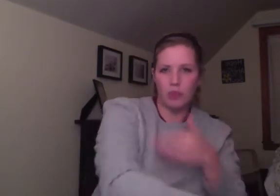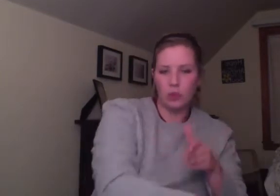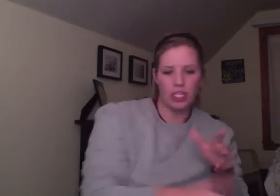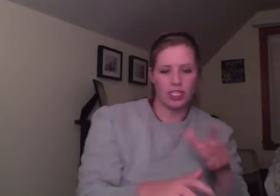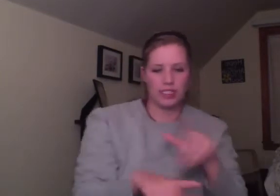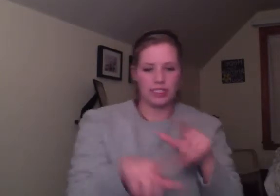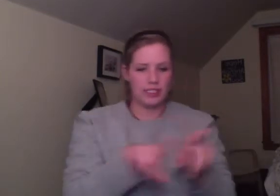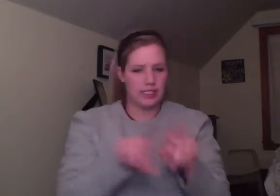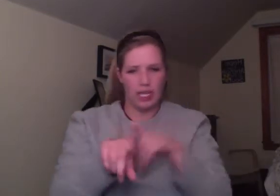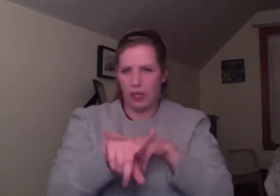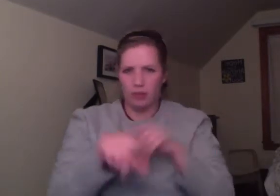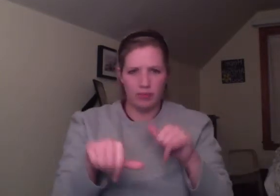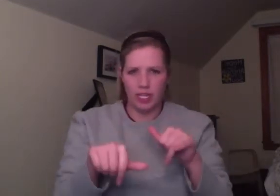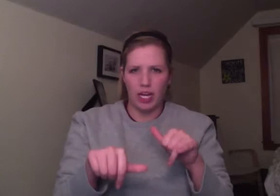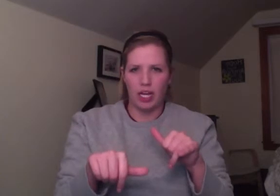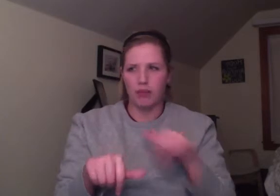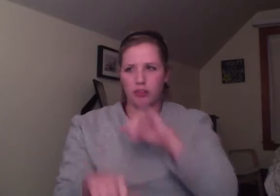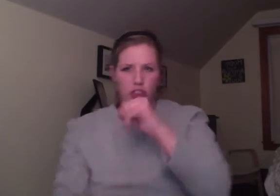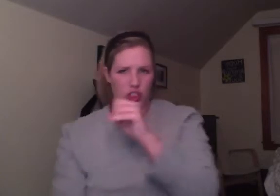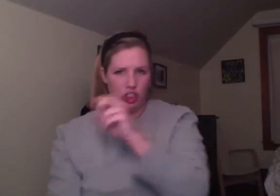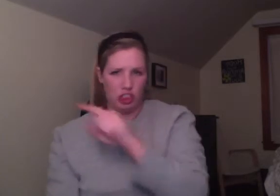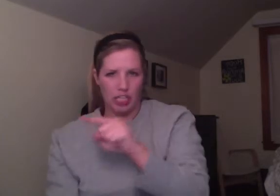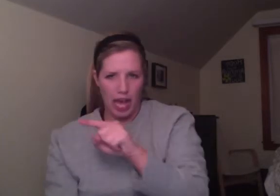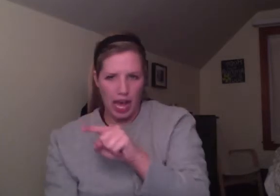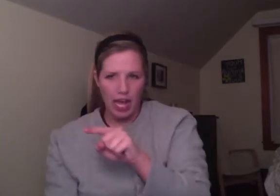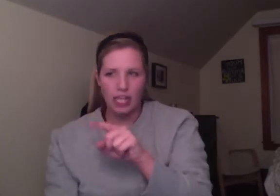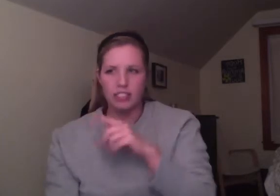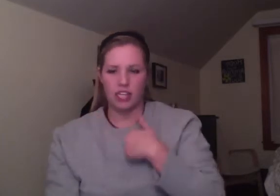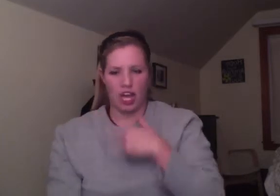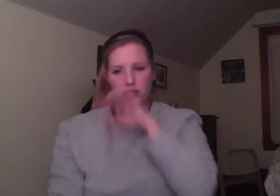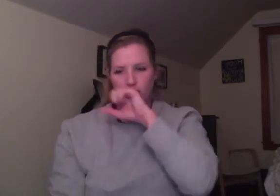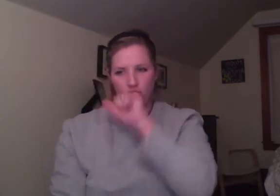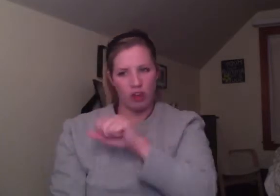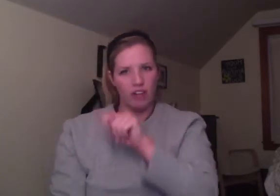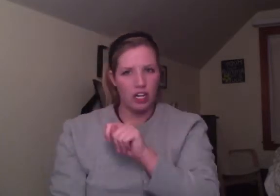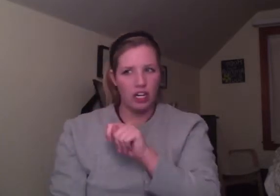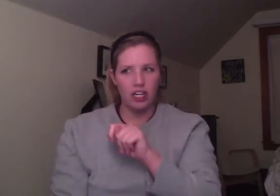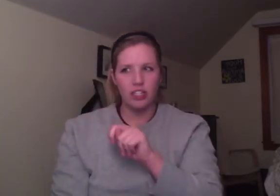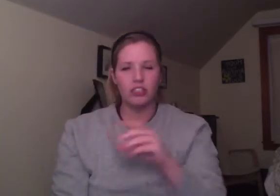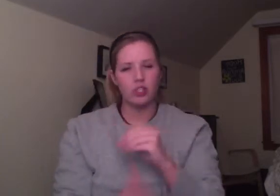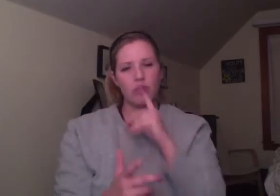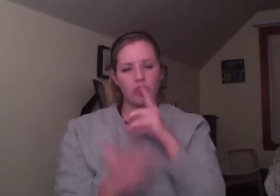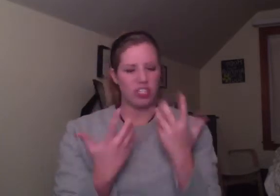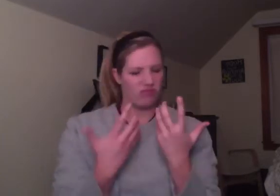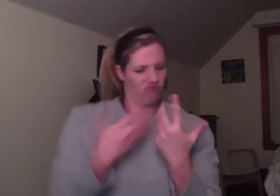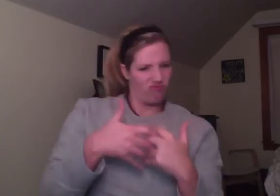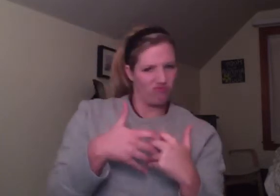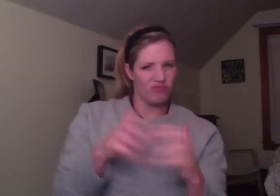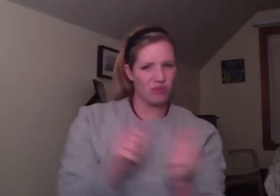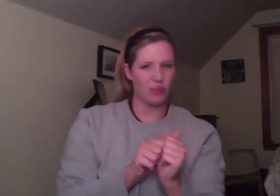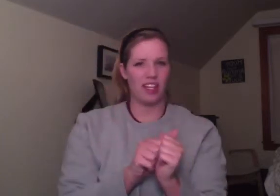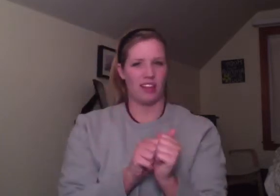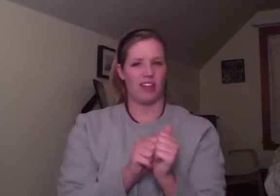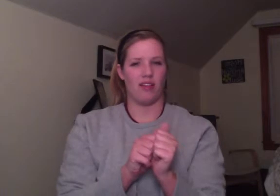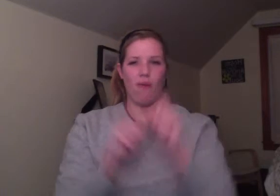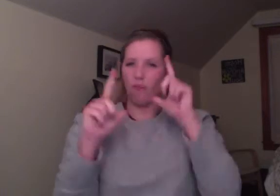and I love jazz. My grandfather was an avid jazz listener, so it just kind of fit in with that whole photography vibe, and even the